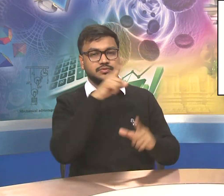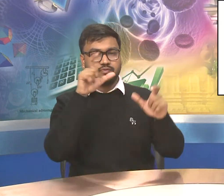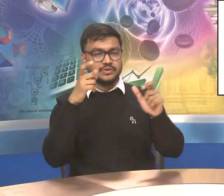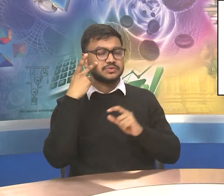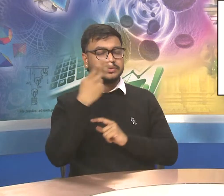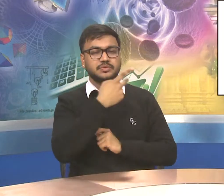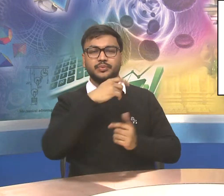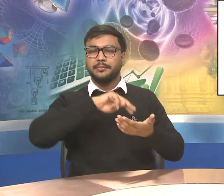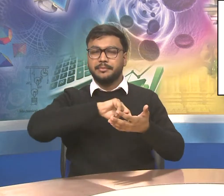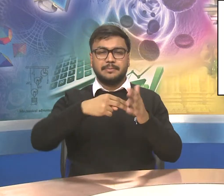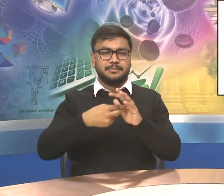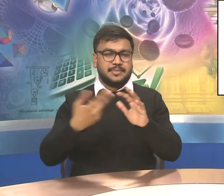Next is sufficient.